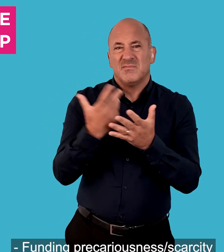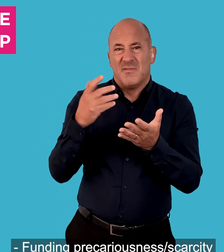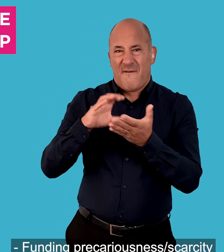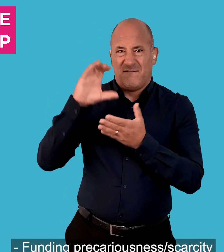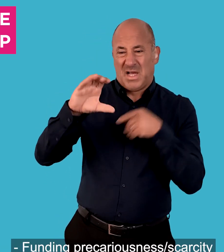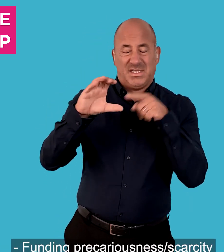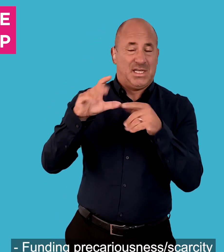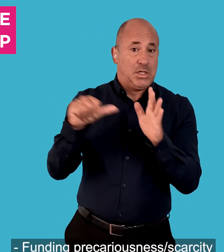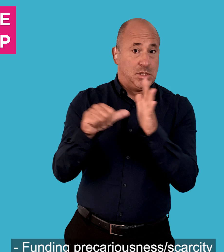being funding,